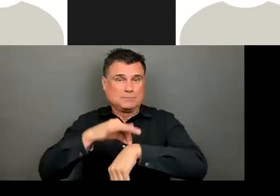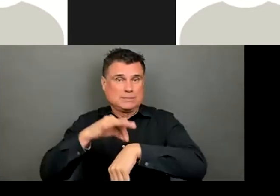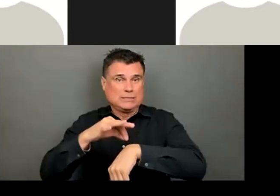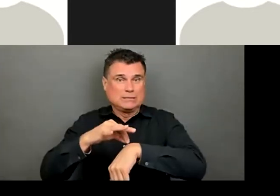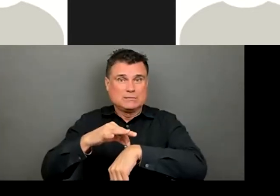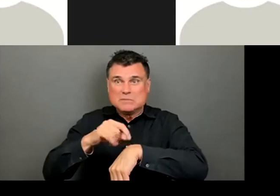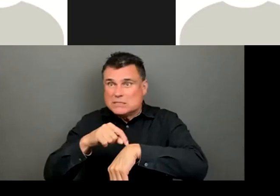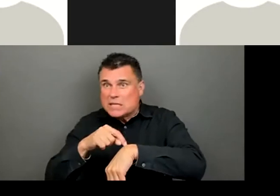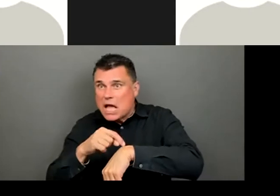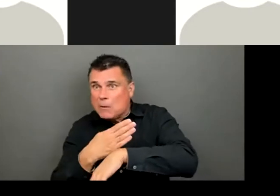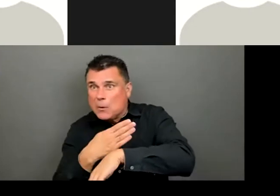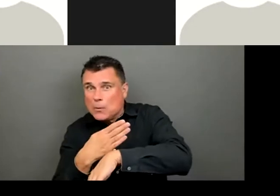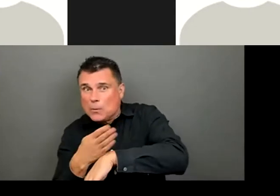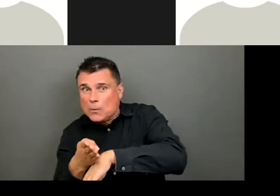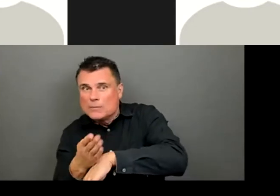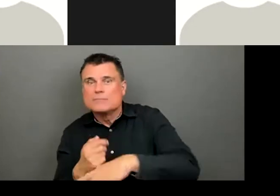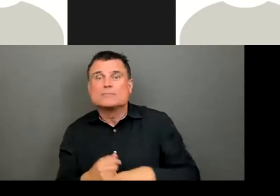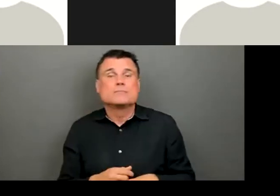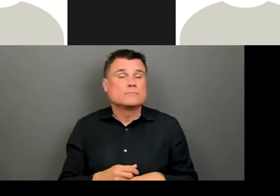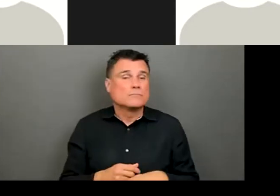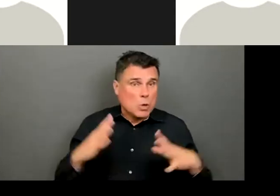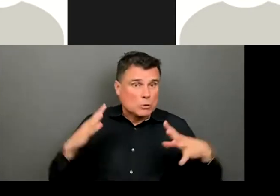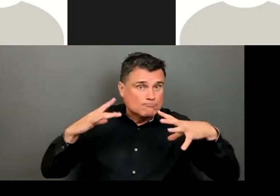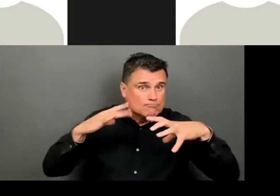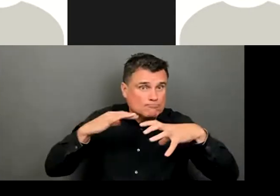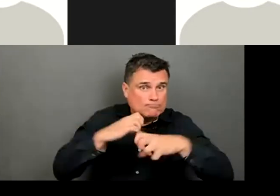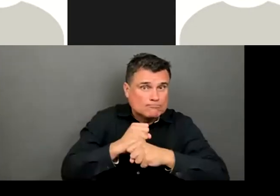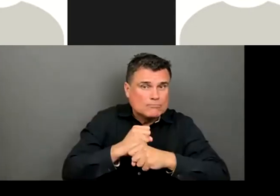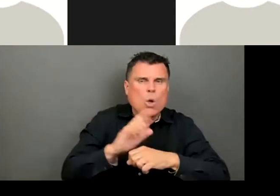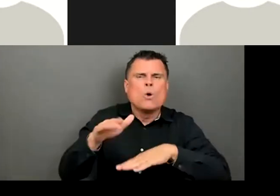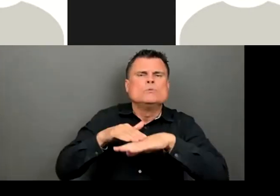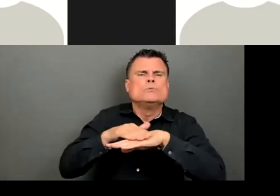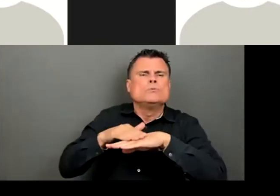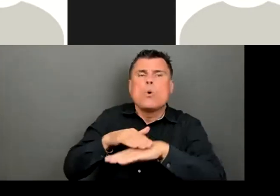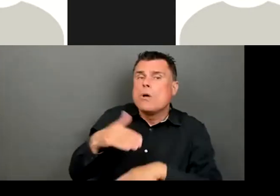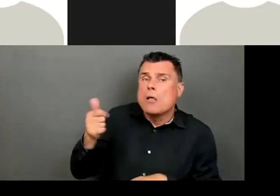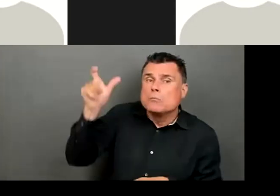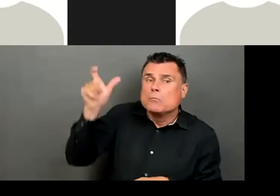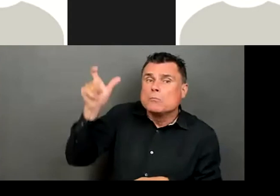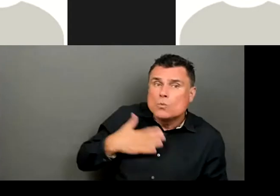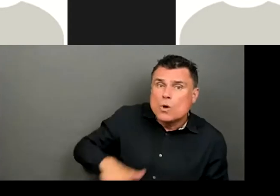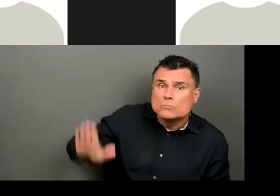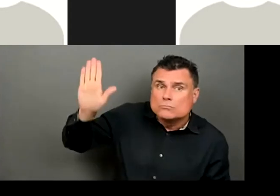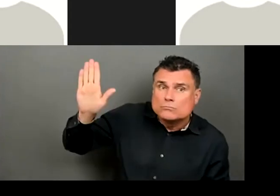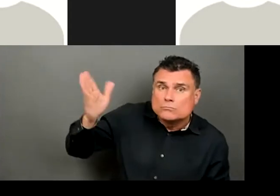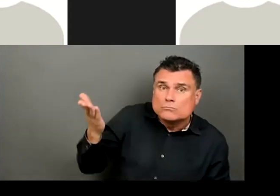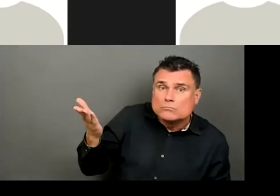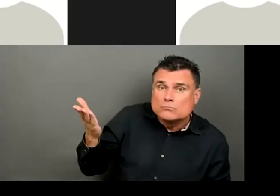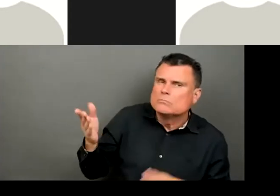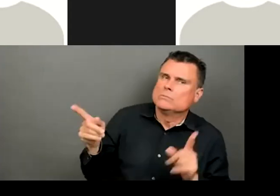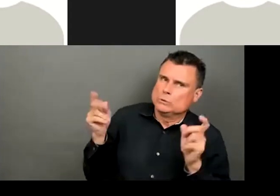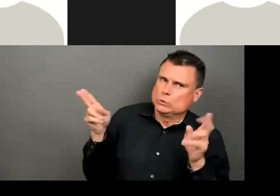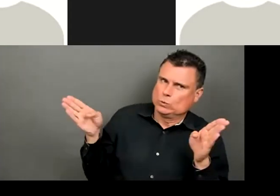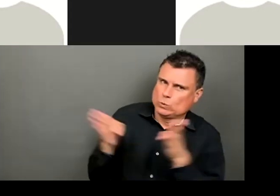about to close. I'm just wondering if there was any other panelists who would like to sneak in a very short comment, like